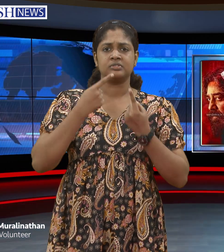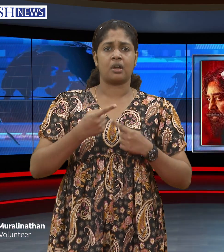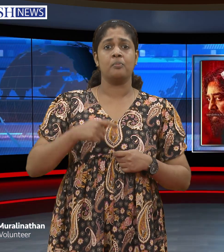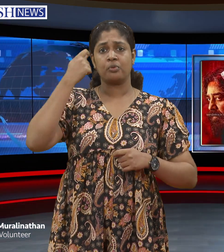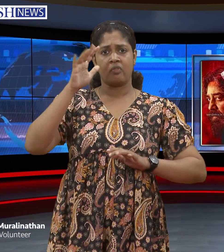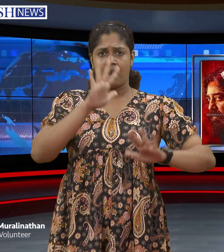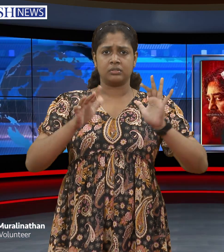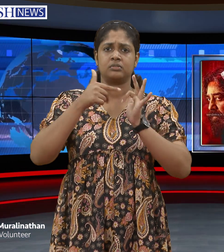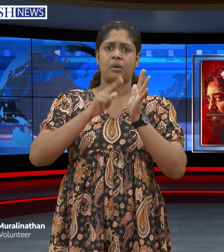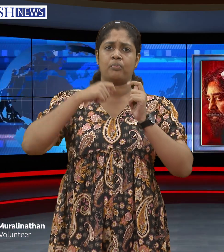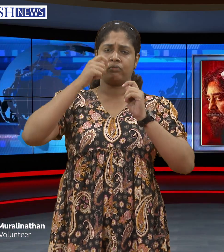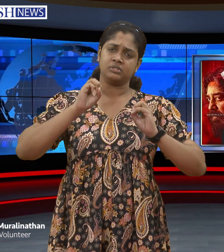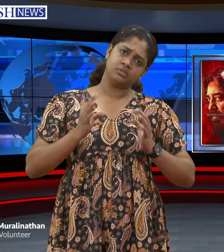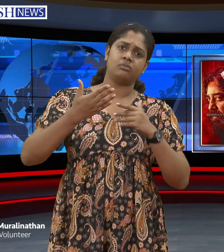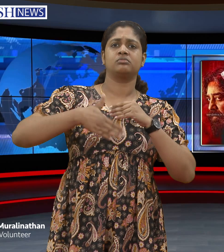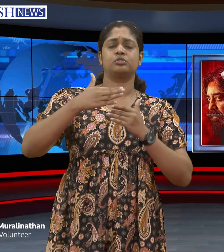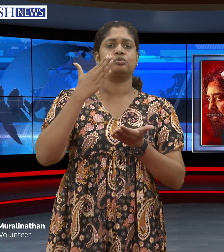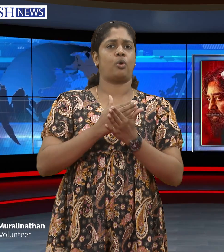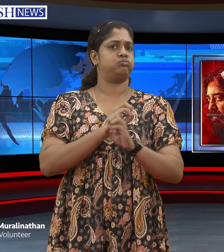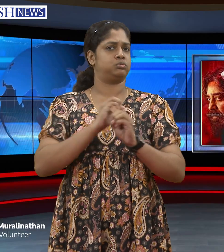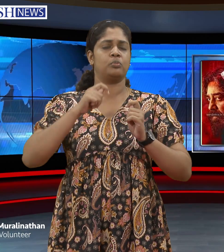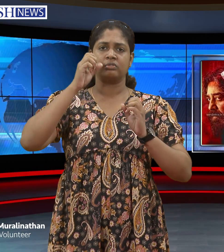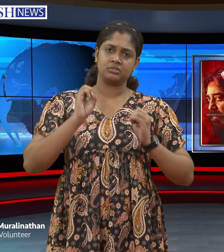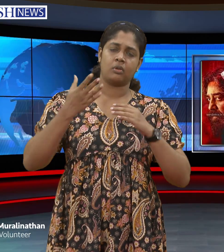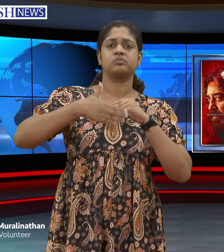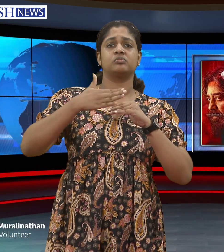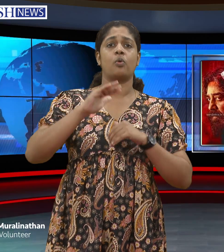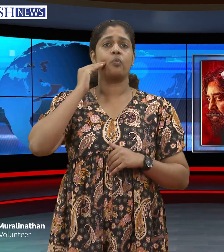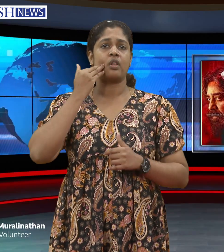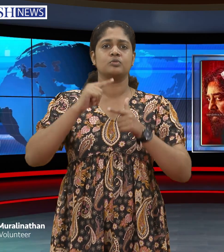Hassan that Kannada language took birth from Tamil language during the promotion of the film.